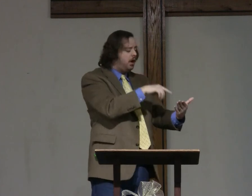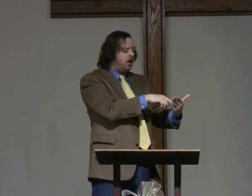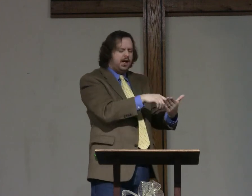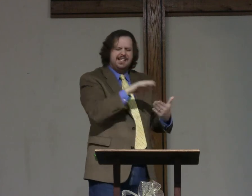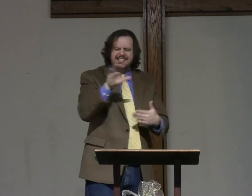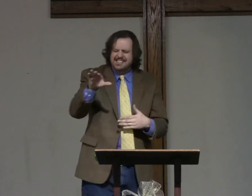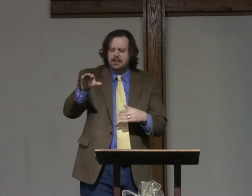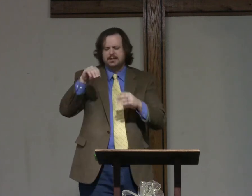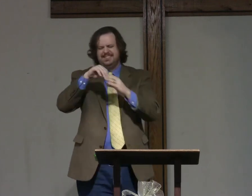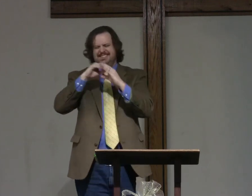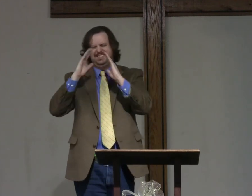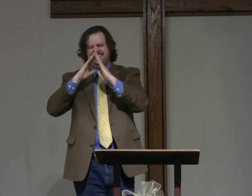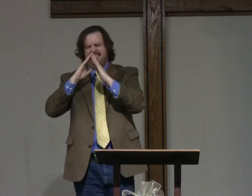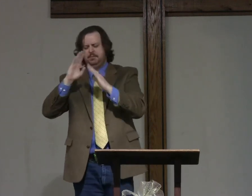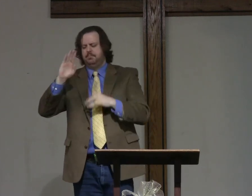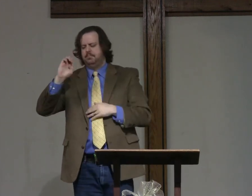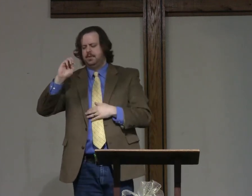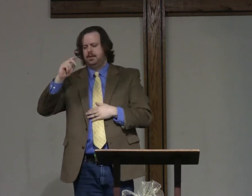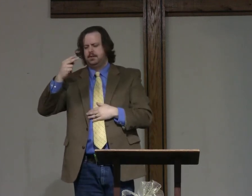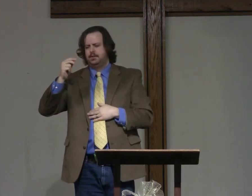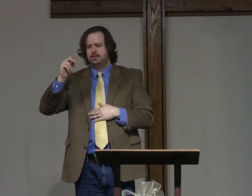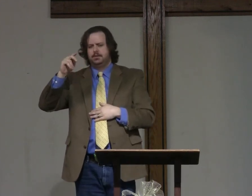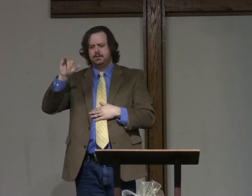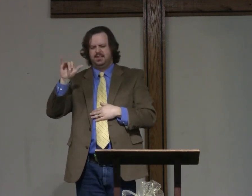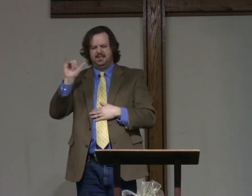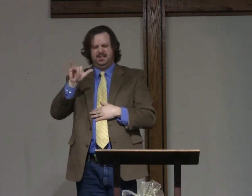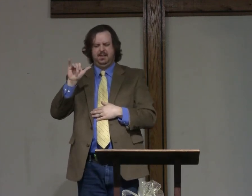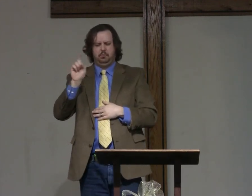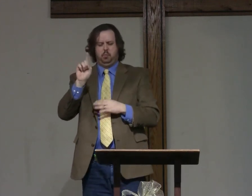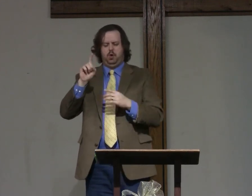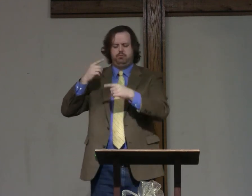through the Old Testament, and they said, in Bethlehem,